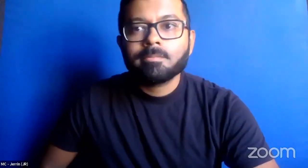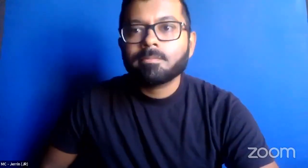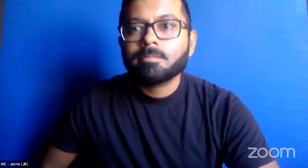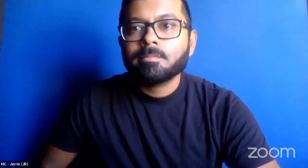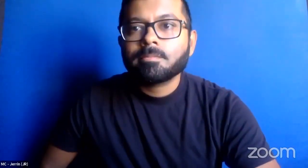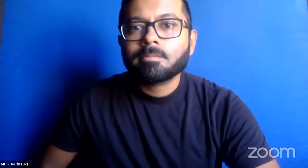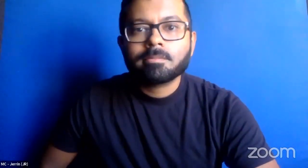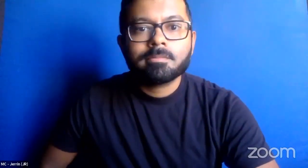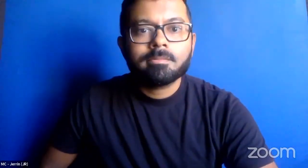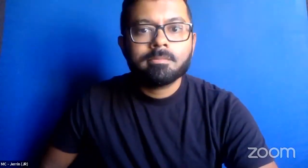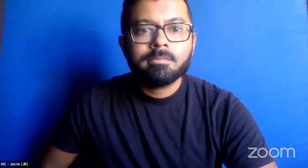board.